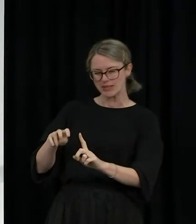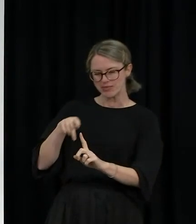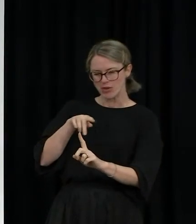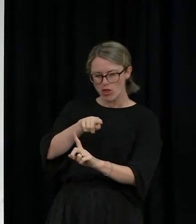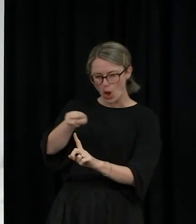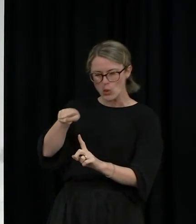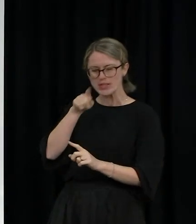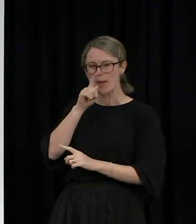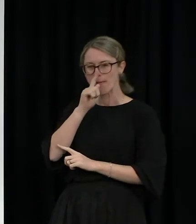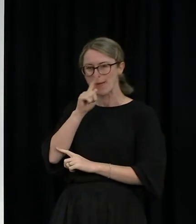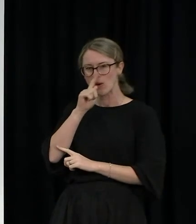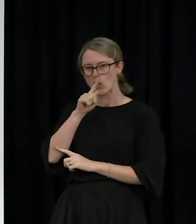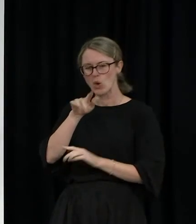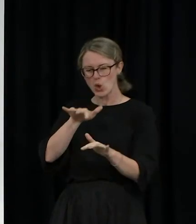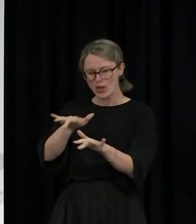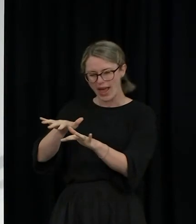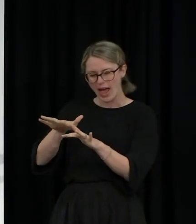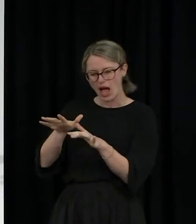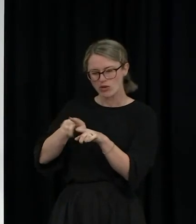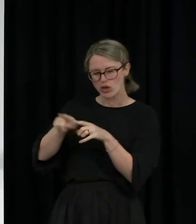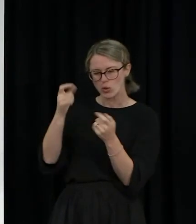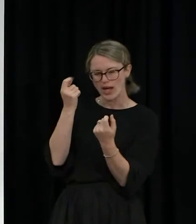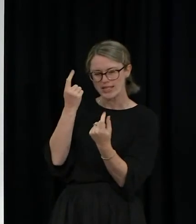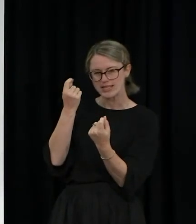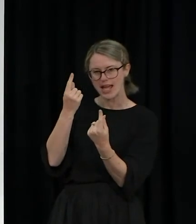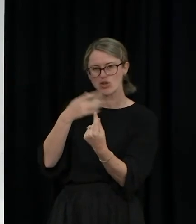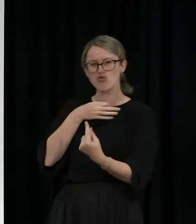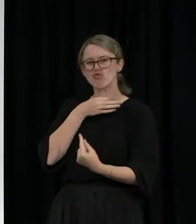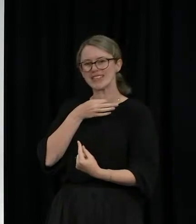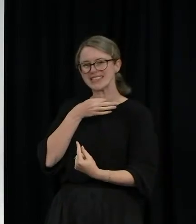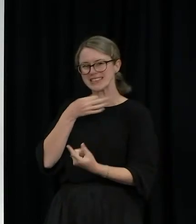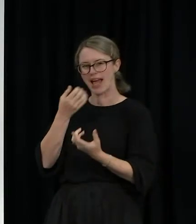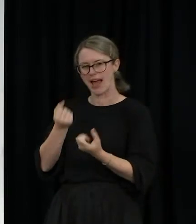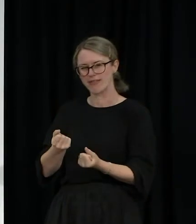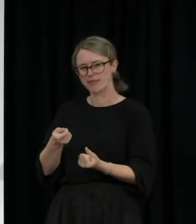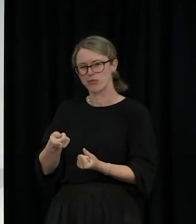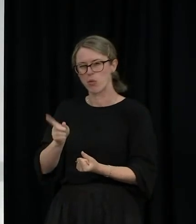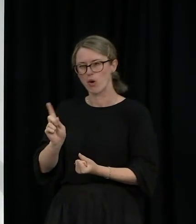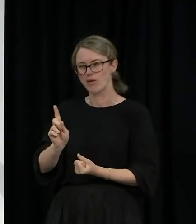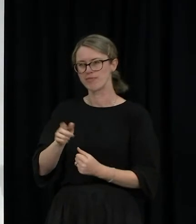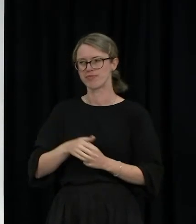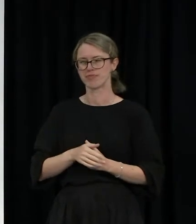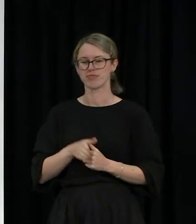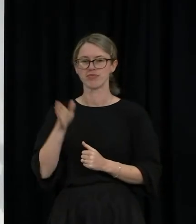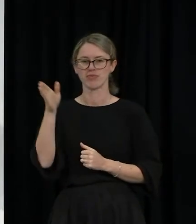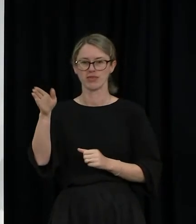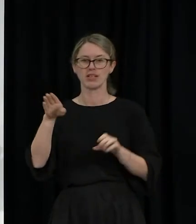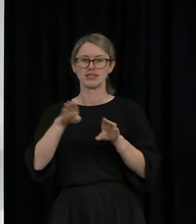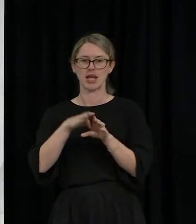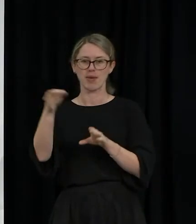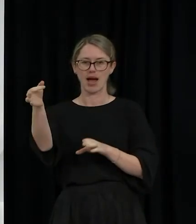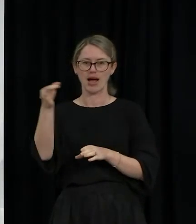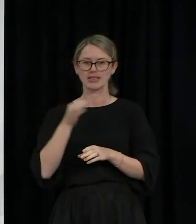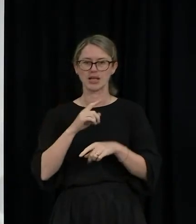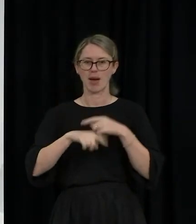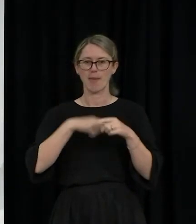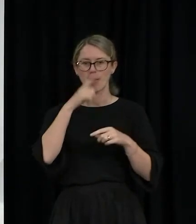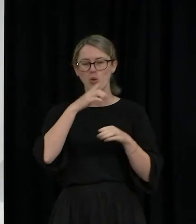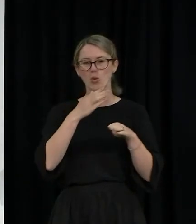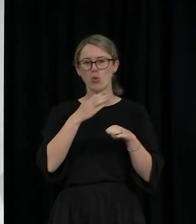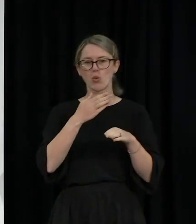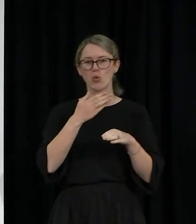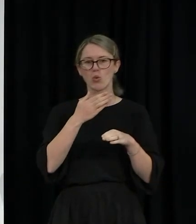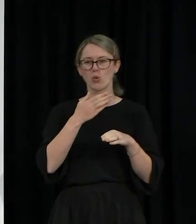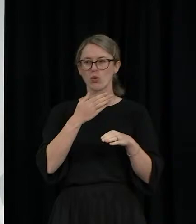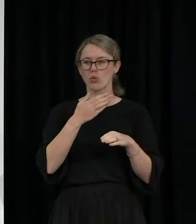into that category to see what we can understand about the risk that they face. Just one last question. The port workers, that